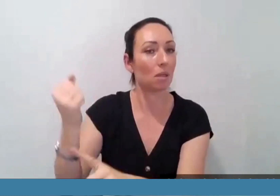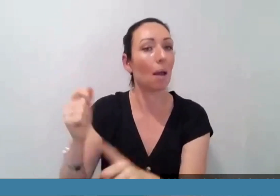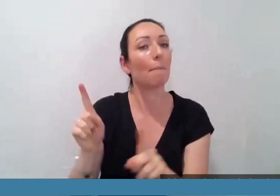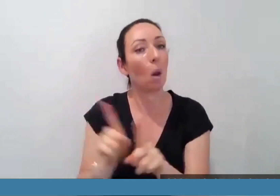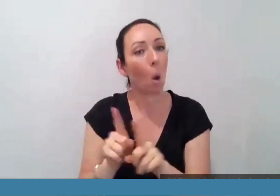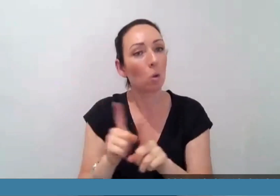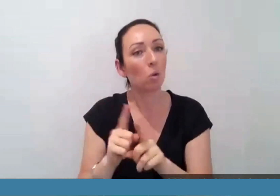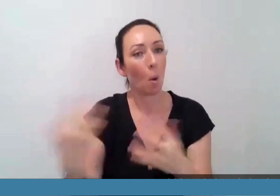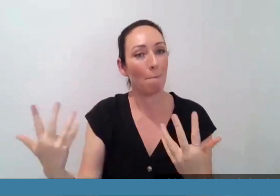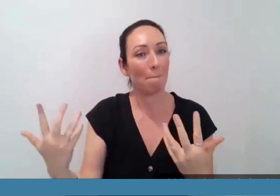funding.